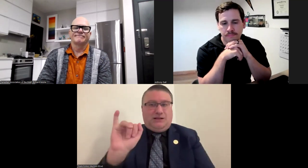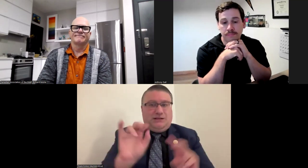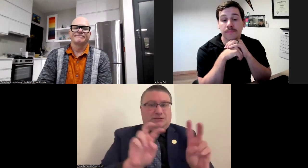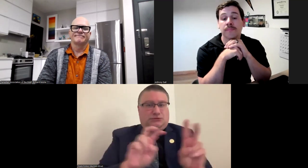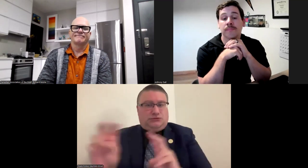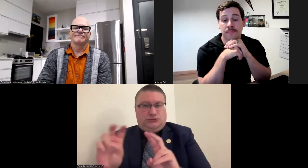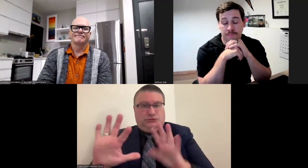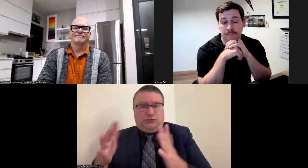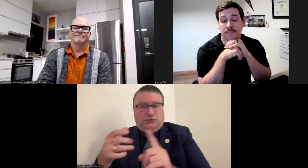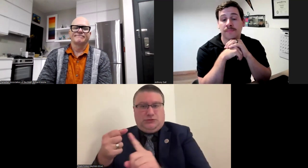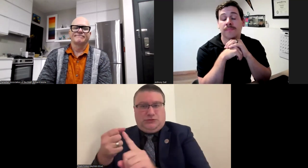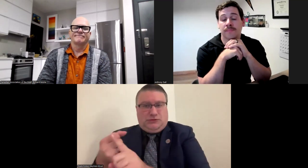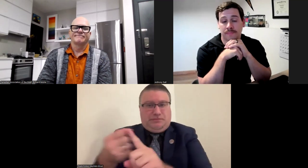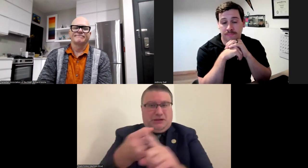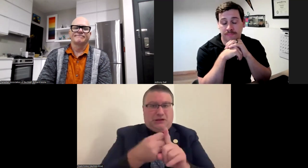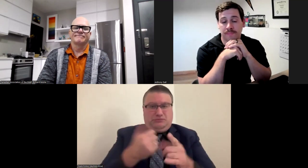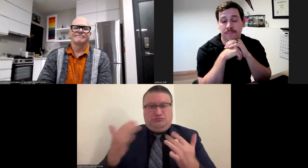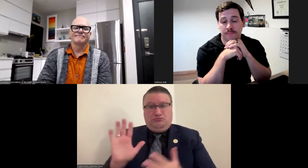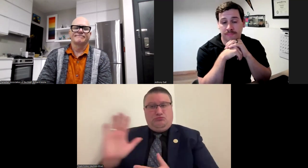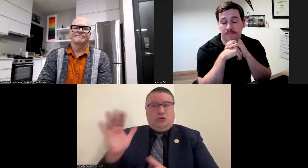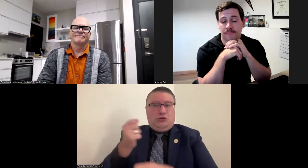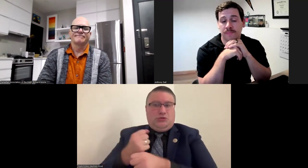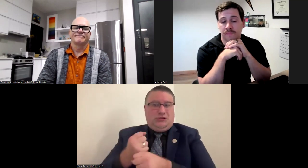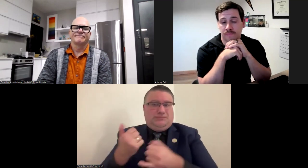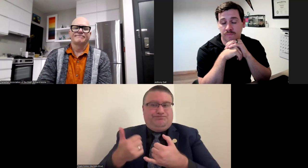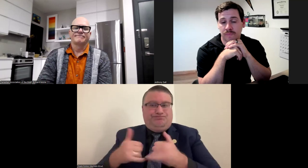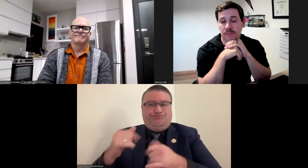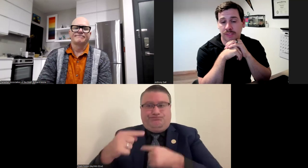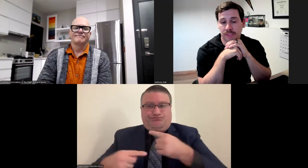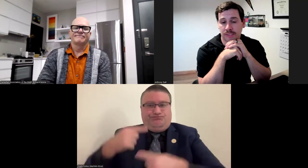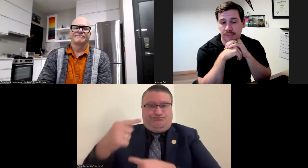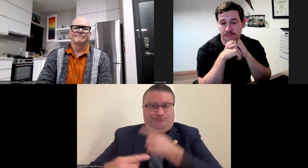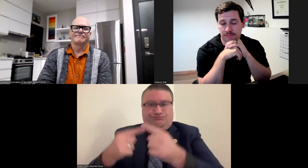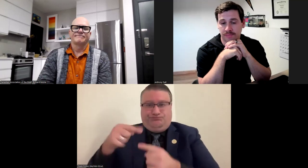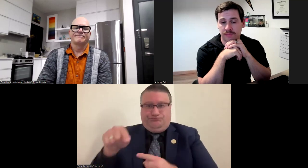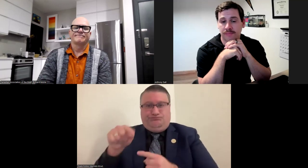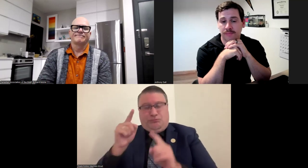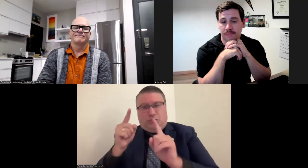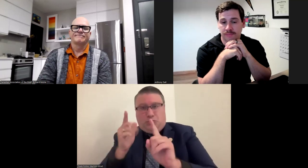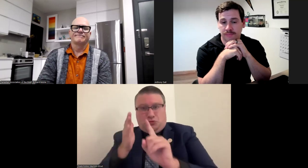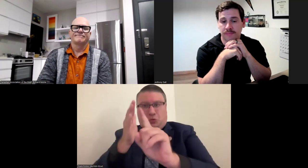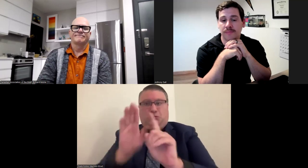that are looking into AI and issues that AI can present, the impacts of AI. So that work is still